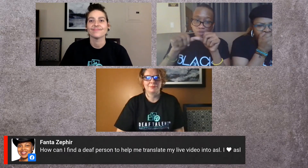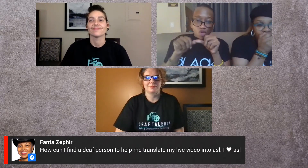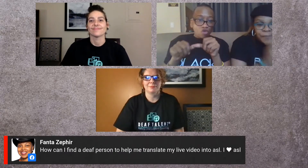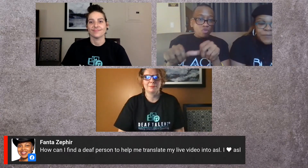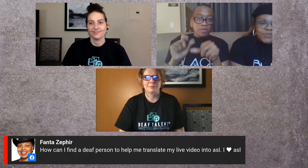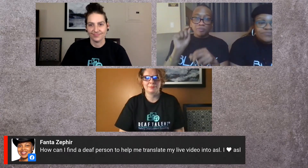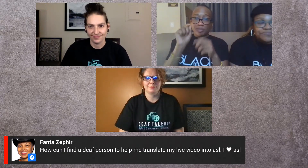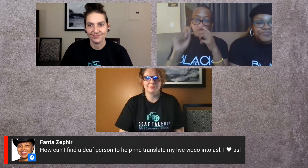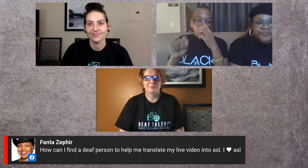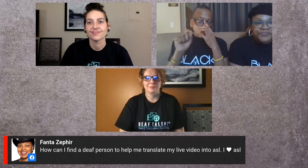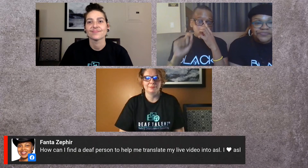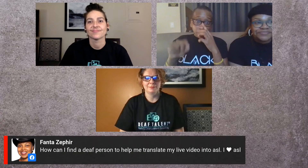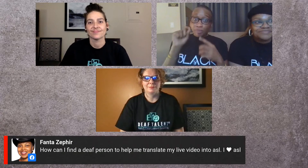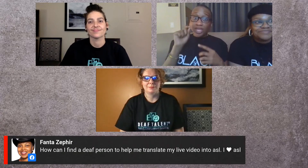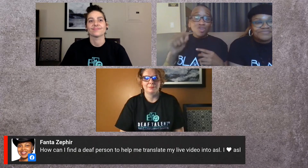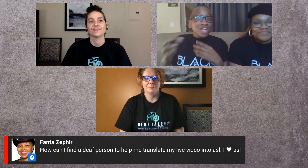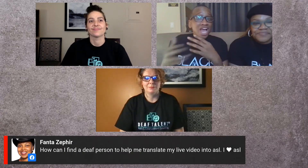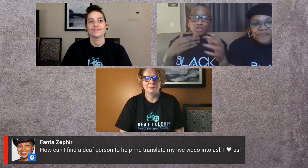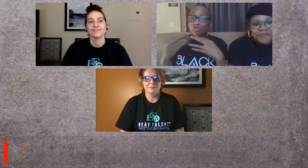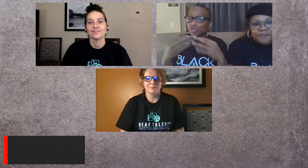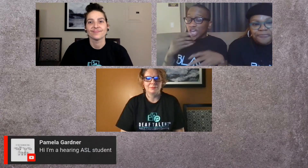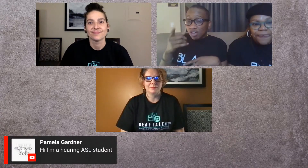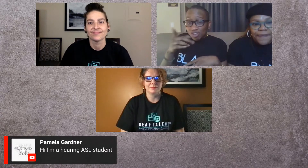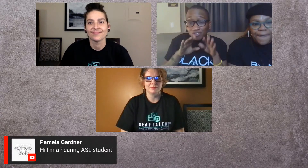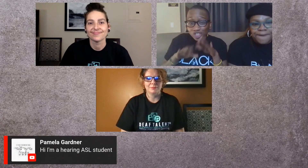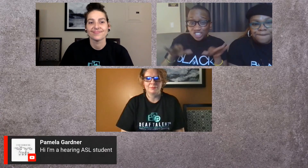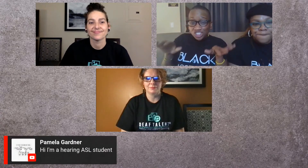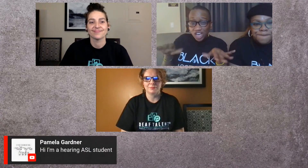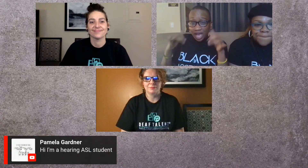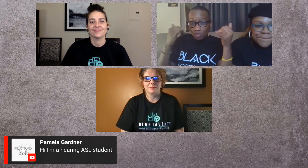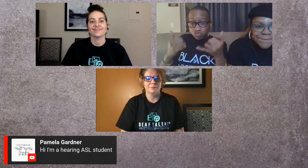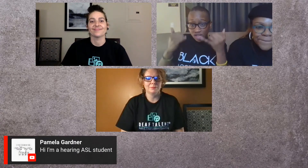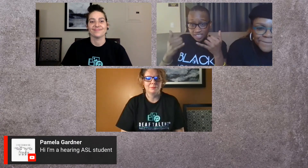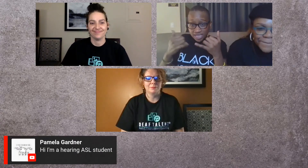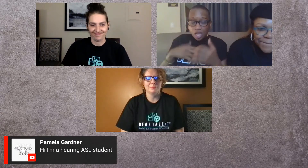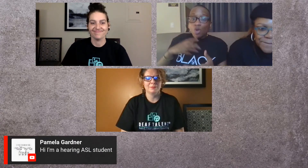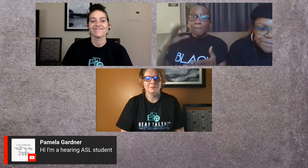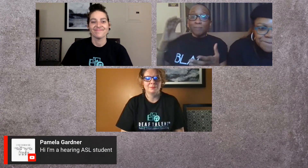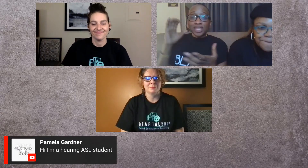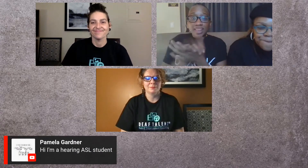Just take one step at a time and keep going.